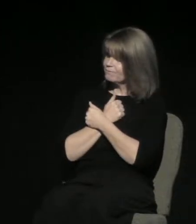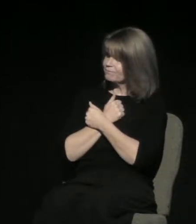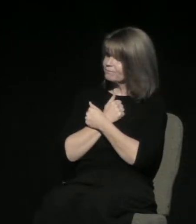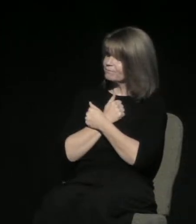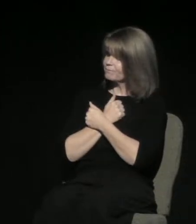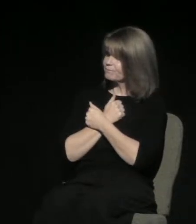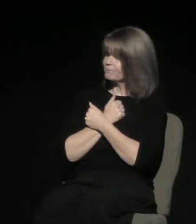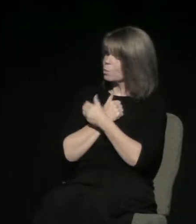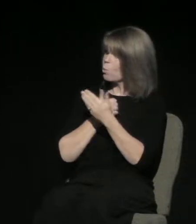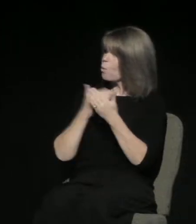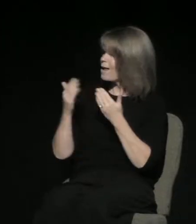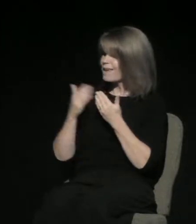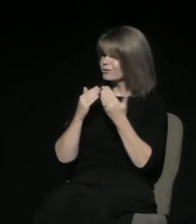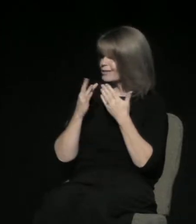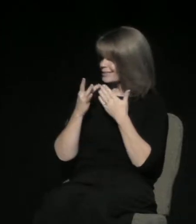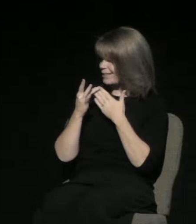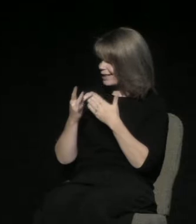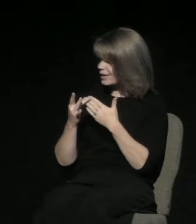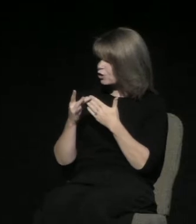Whatever It Might Be